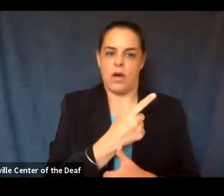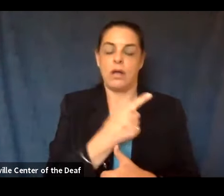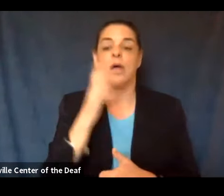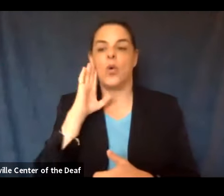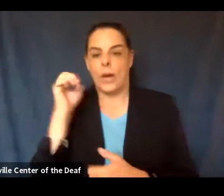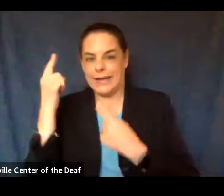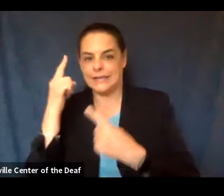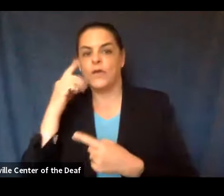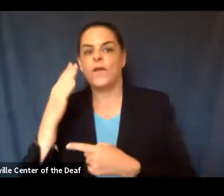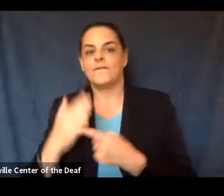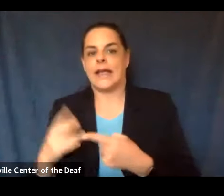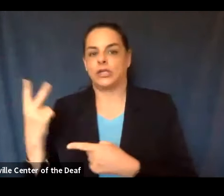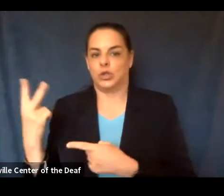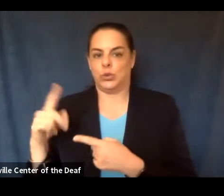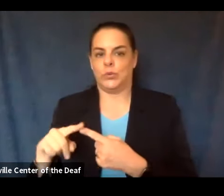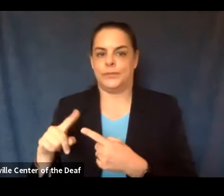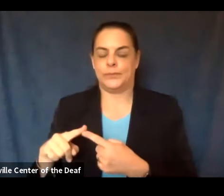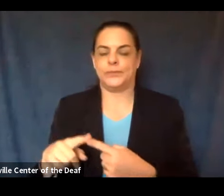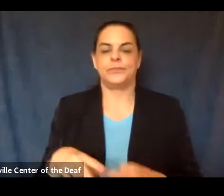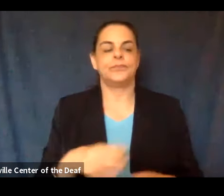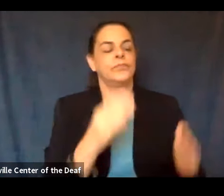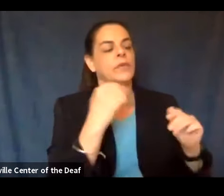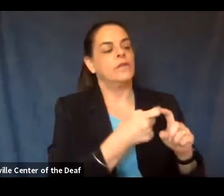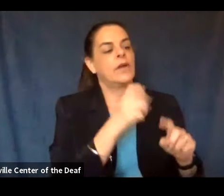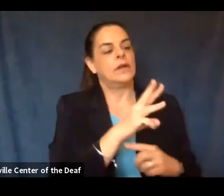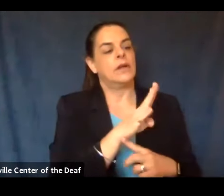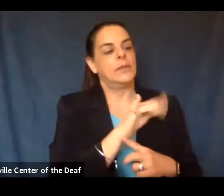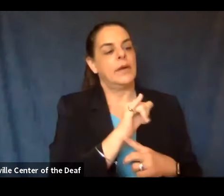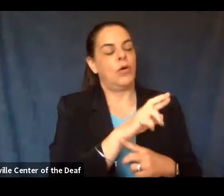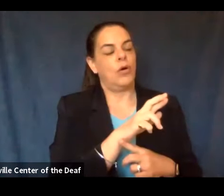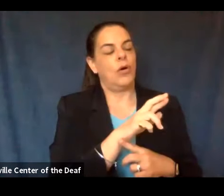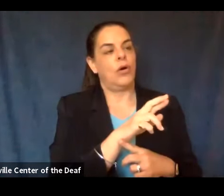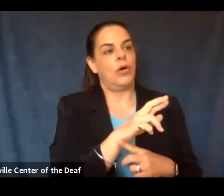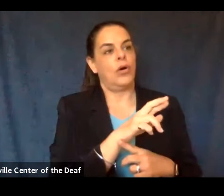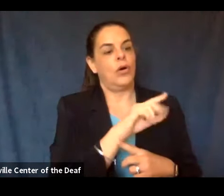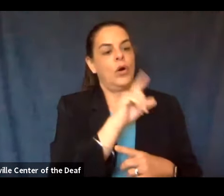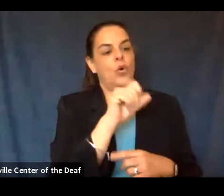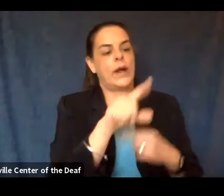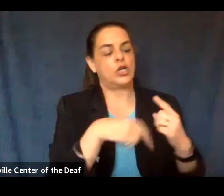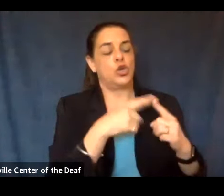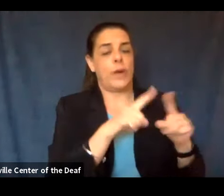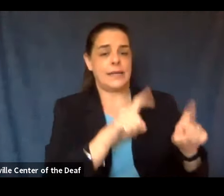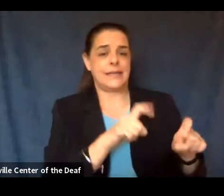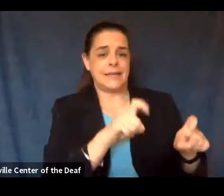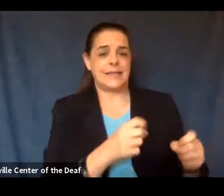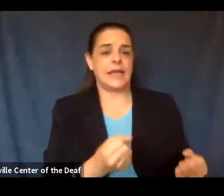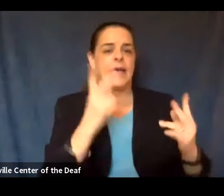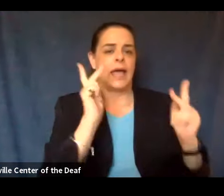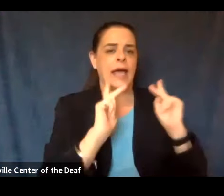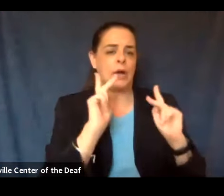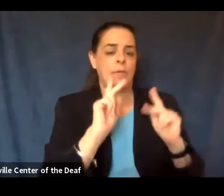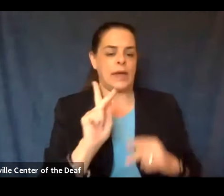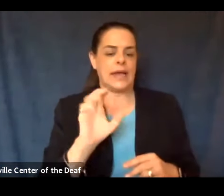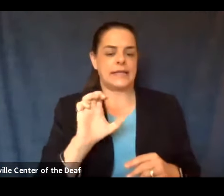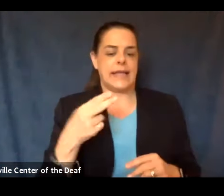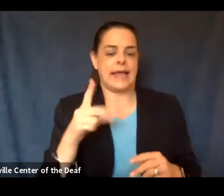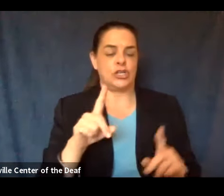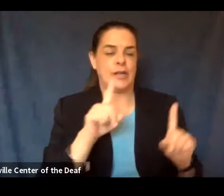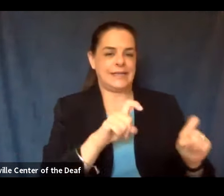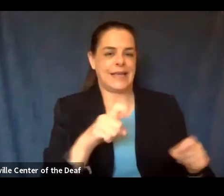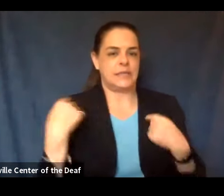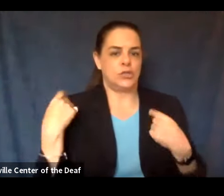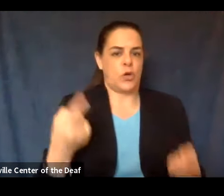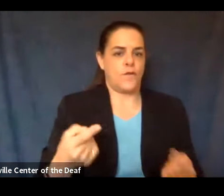2. And from WBIR, questions on testing. How many people has KCHD tested so